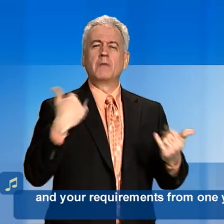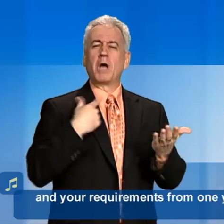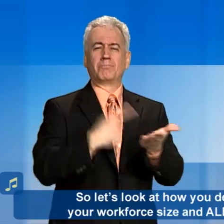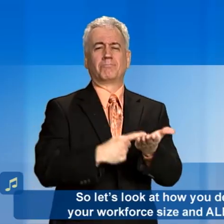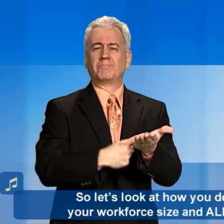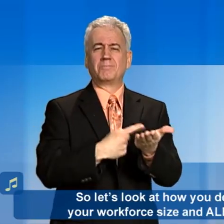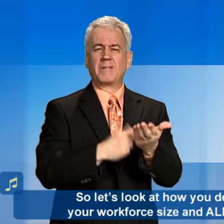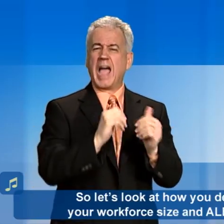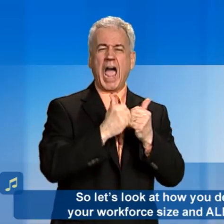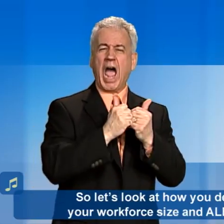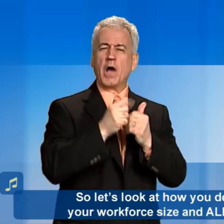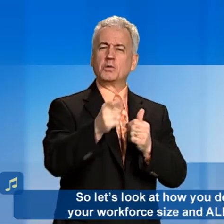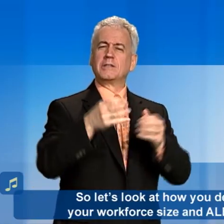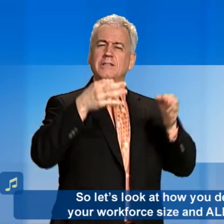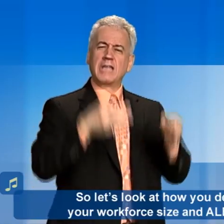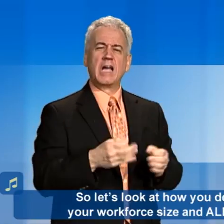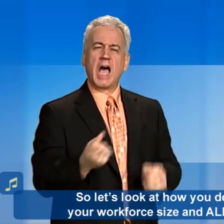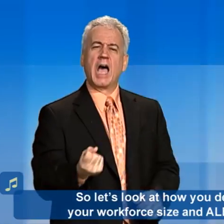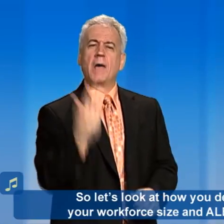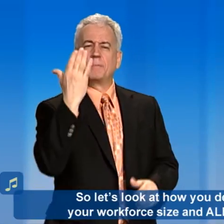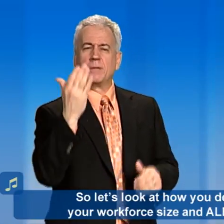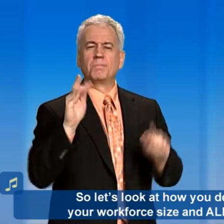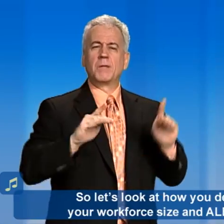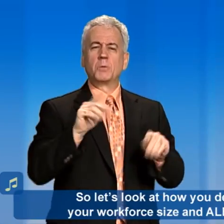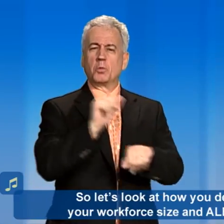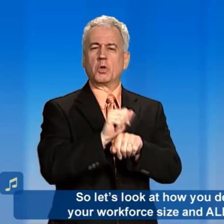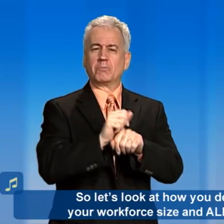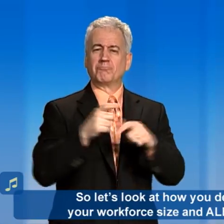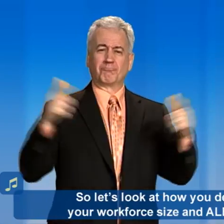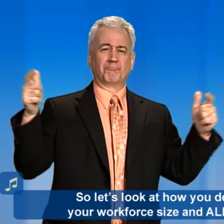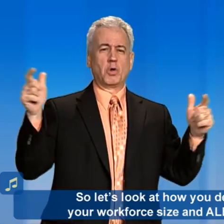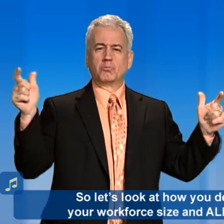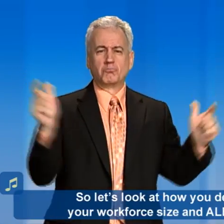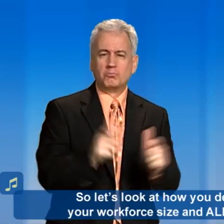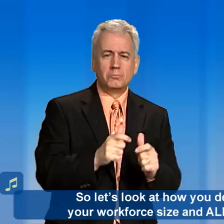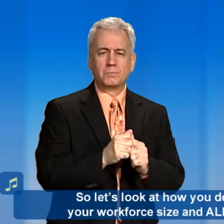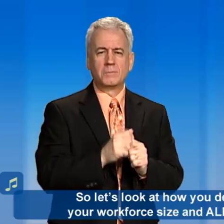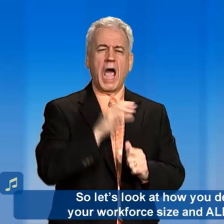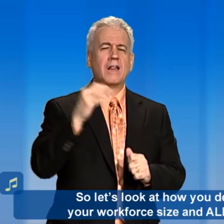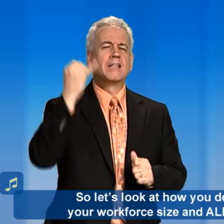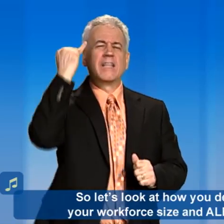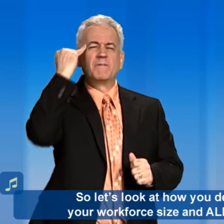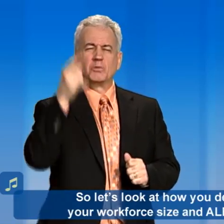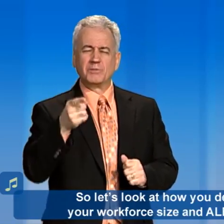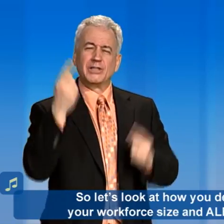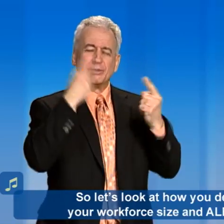So let's look at how you determine your workforce size and ALE status.